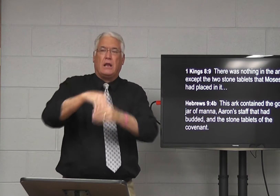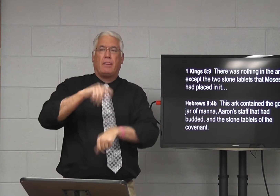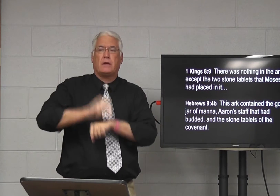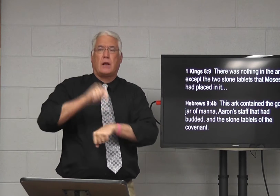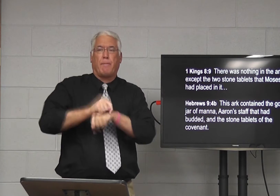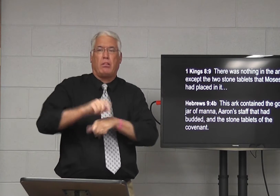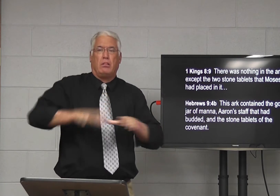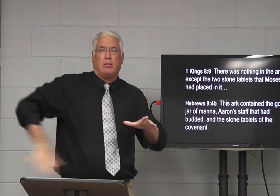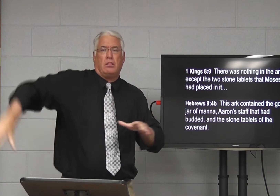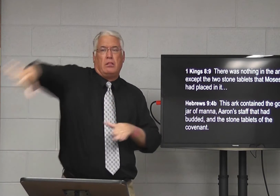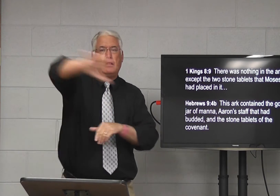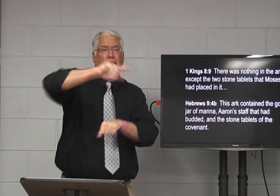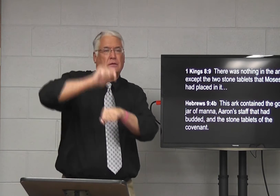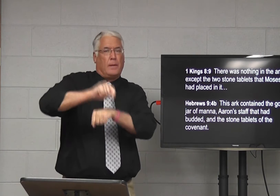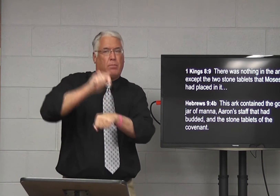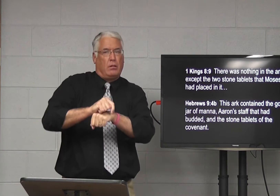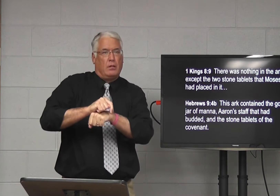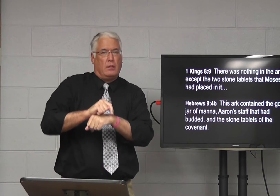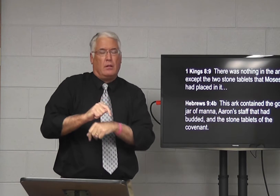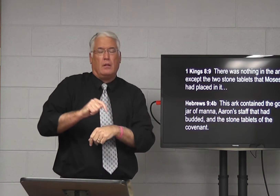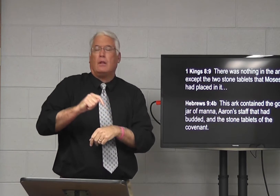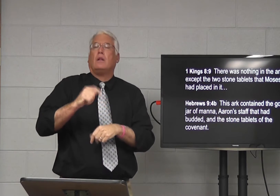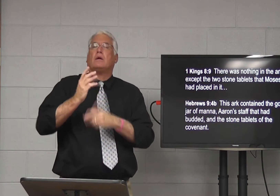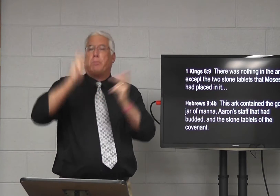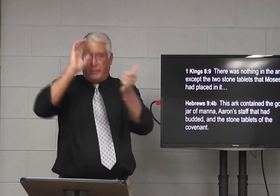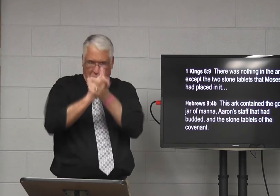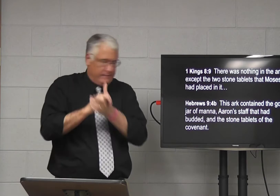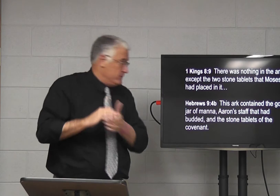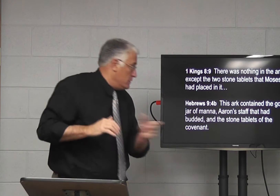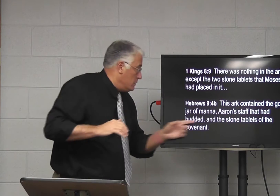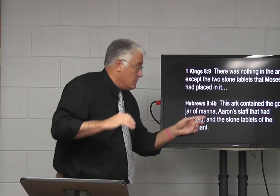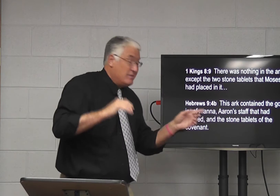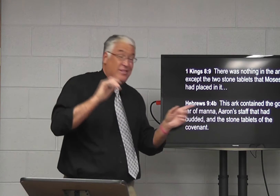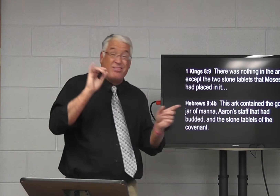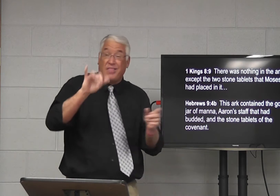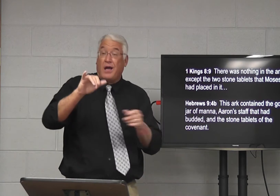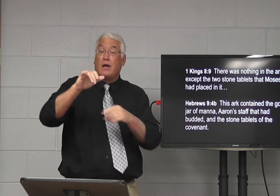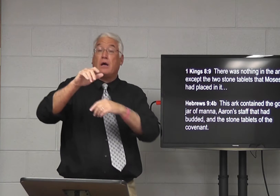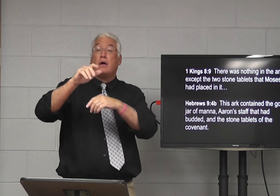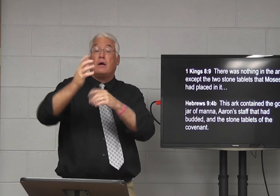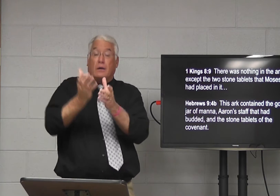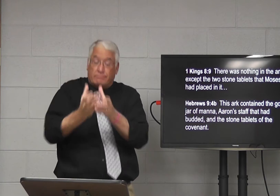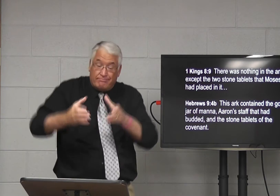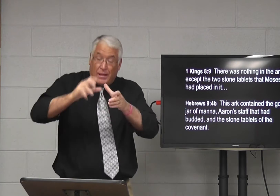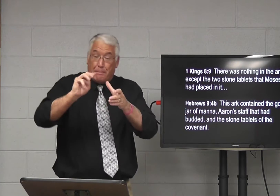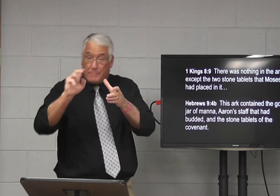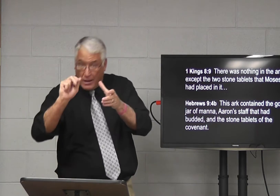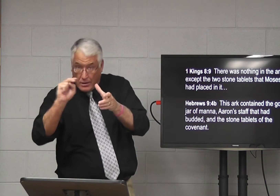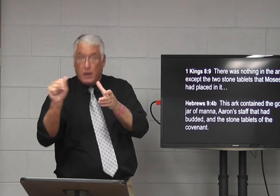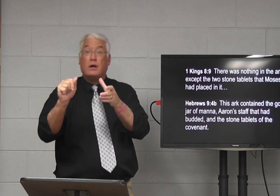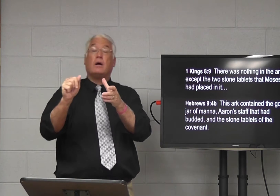But this, talking about now, the ark is the temple, and some people believe that that's what the ark is referencing